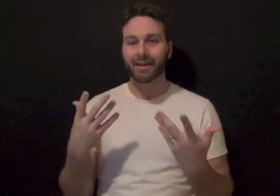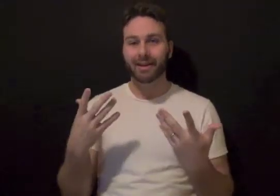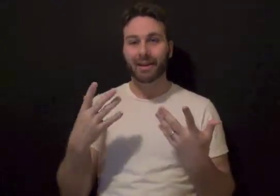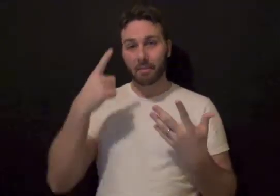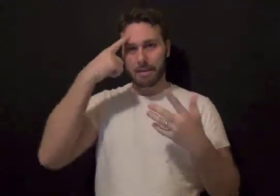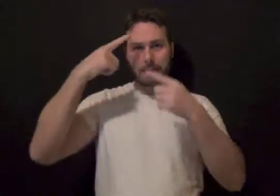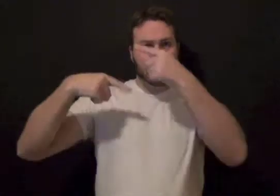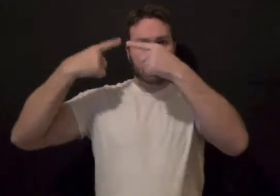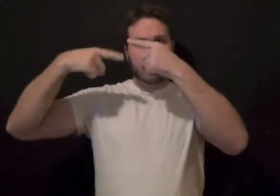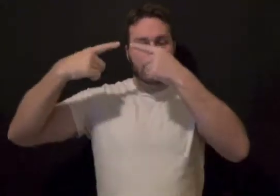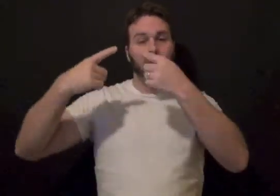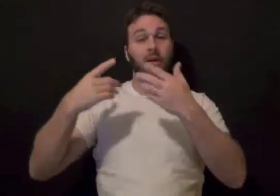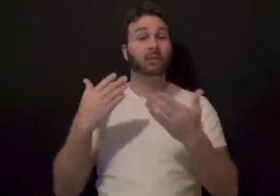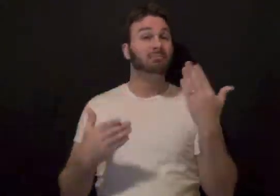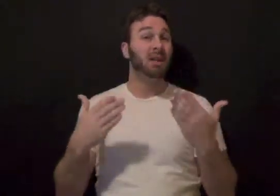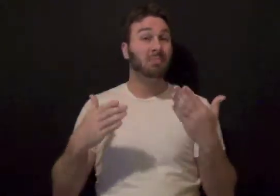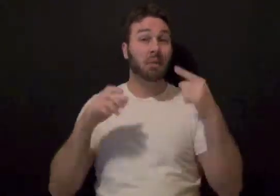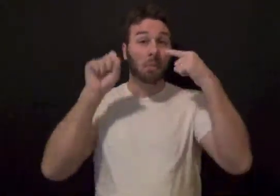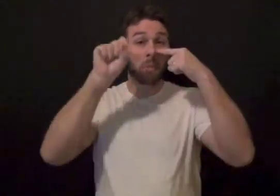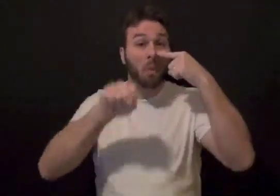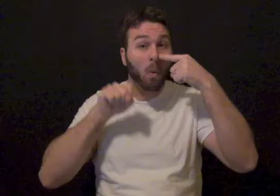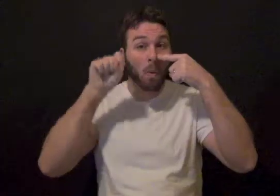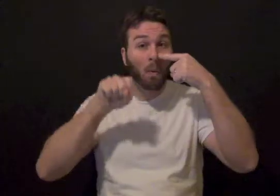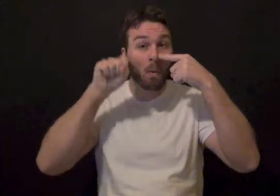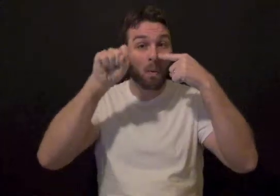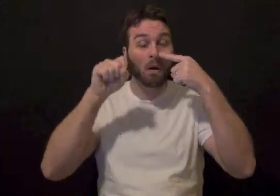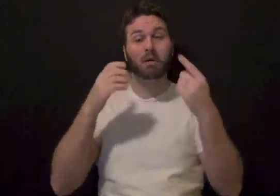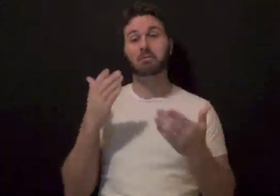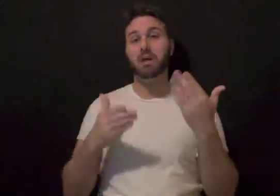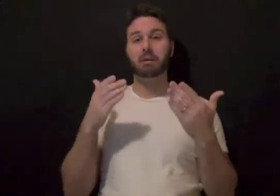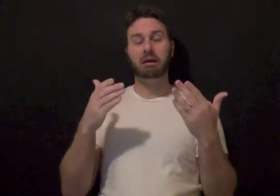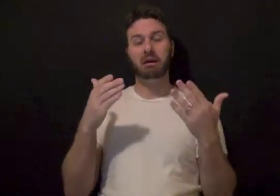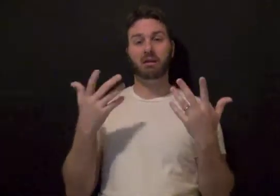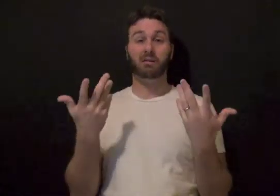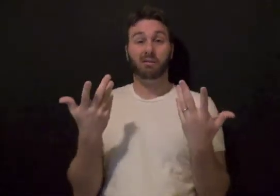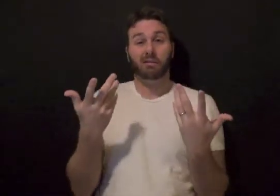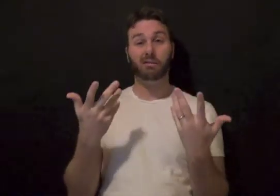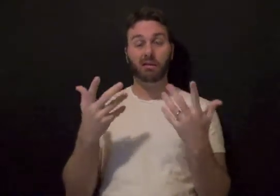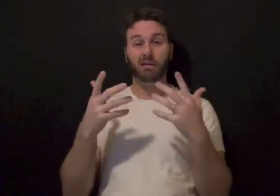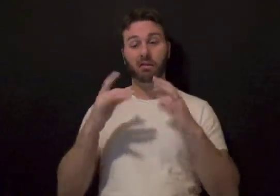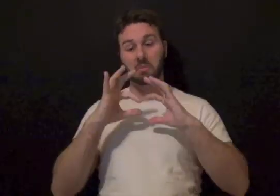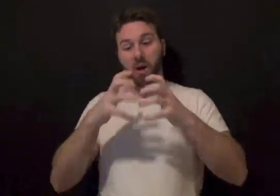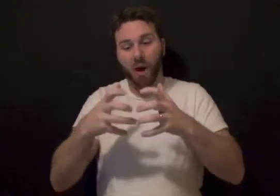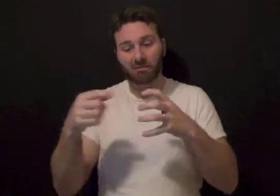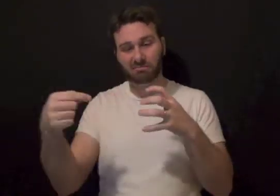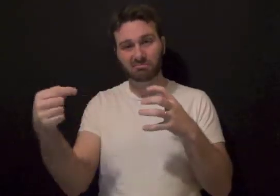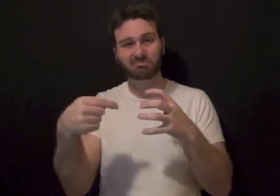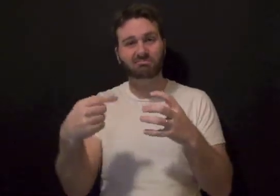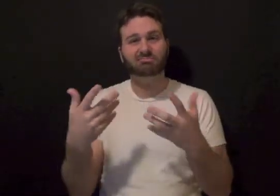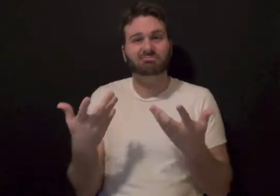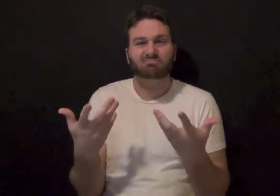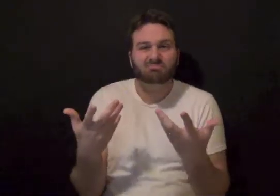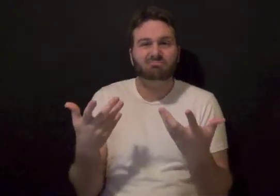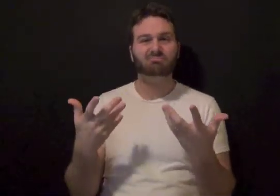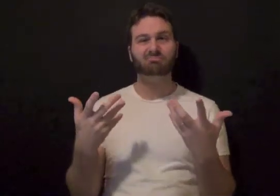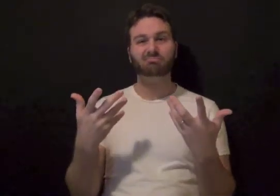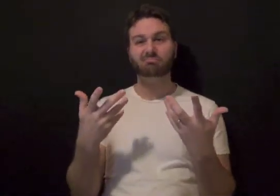sort of dull and boring and it's just almost mechanical. It just sort of seems to, it's as if you're just sort of getting up, going to work, eat, sleep, get